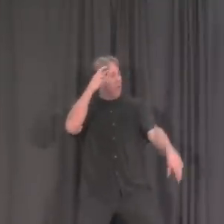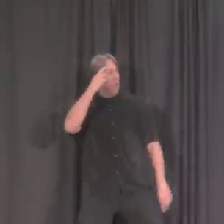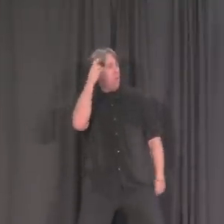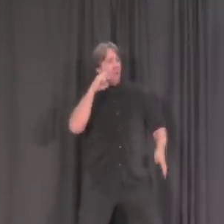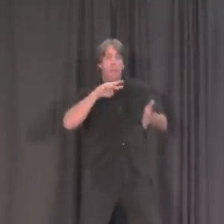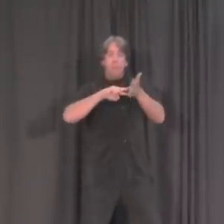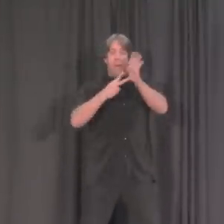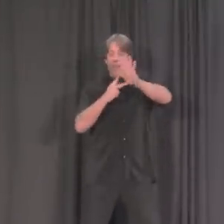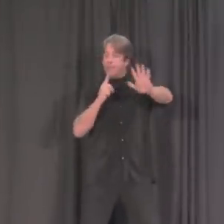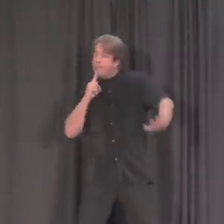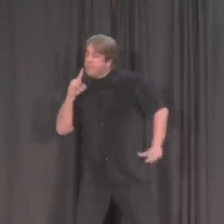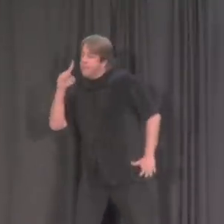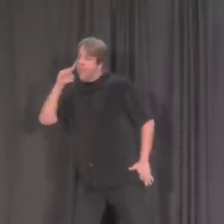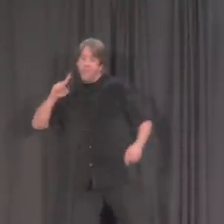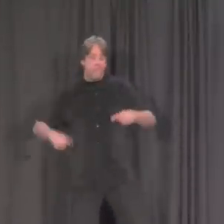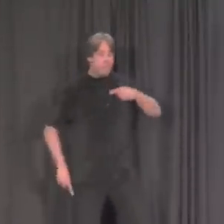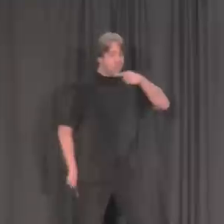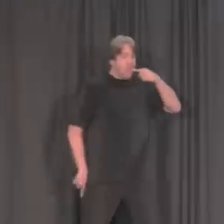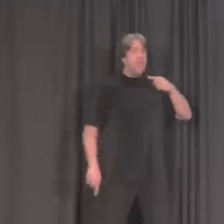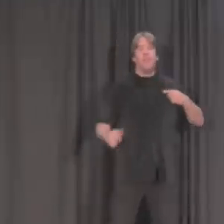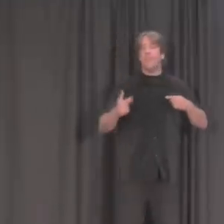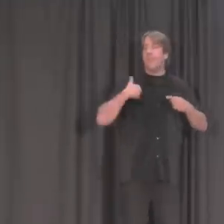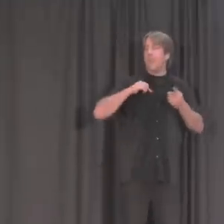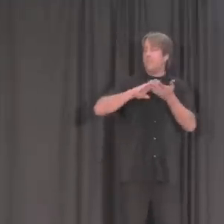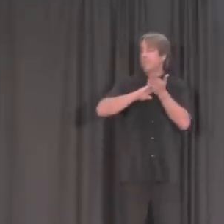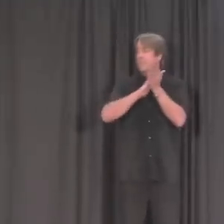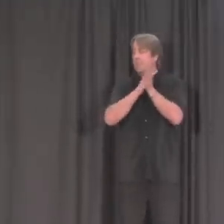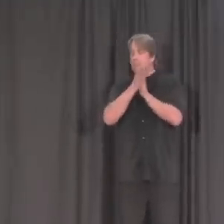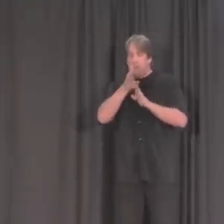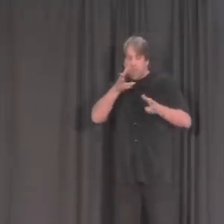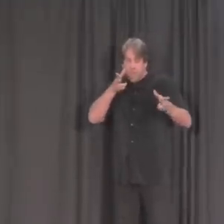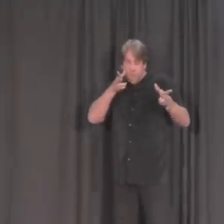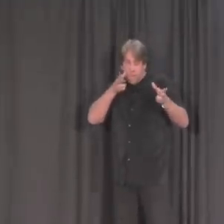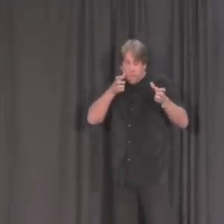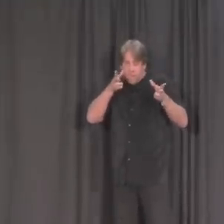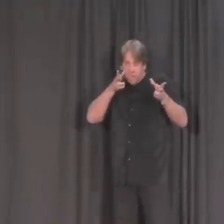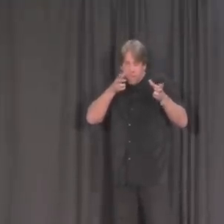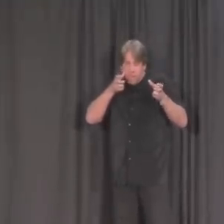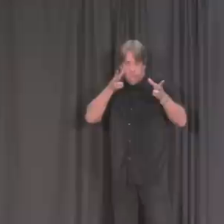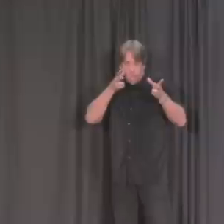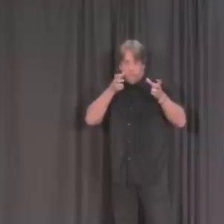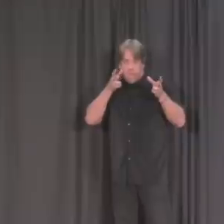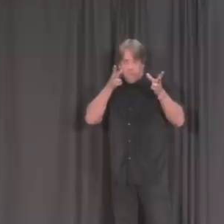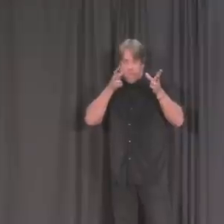So that's when I realized what it meant to be deaf and hearing, and I became